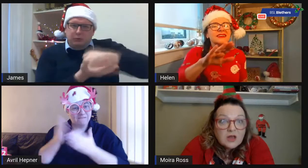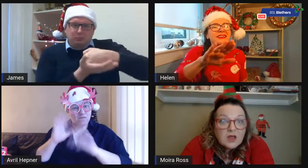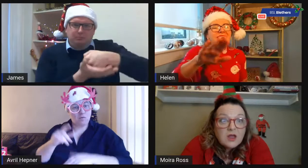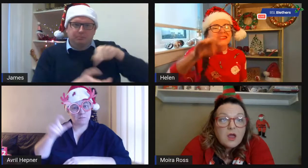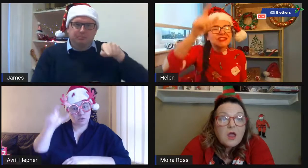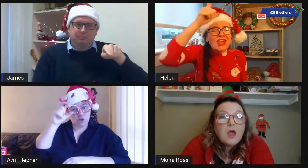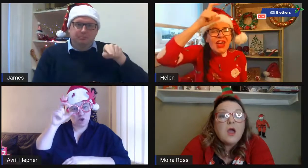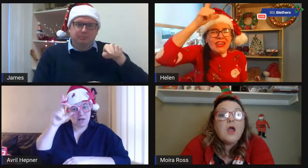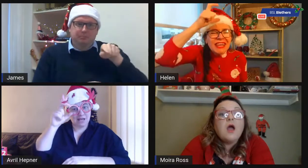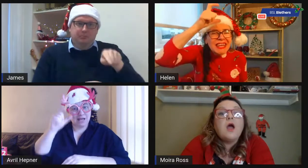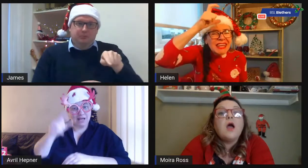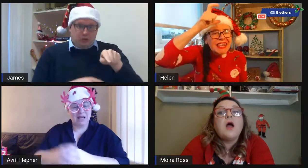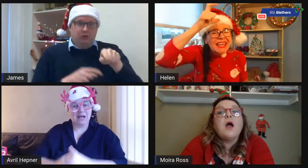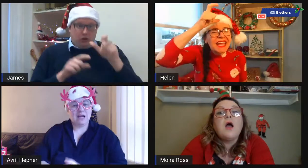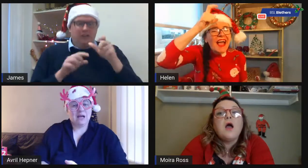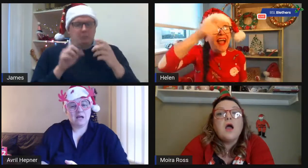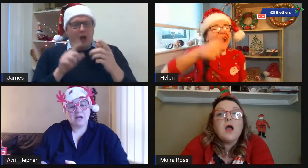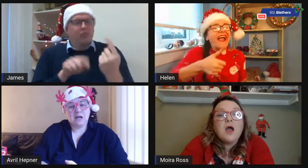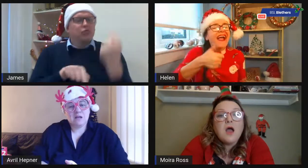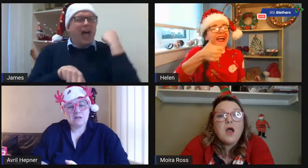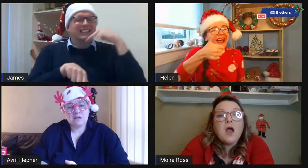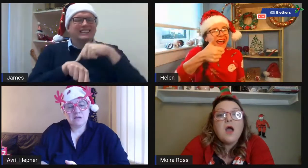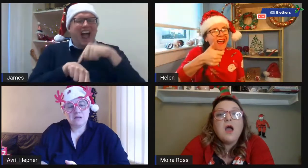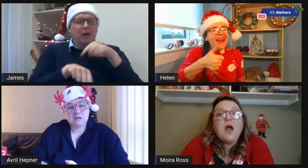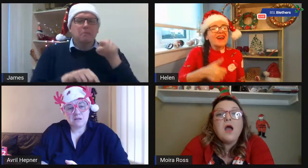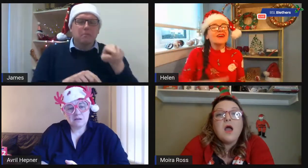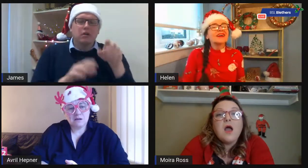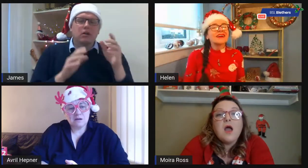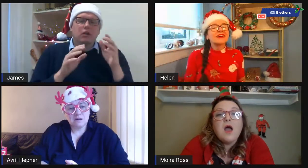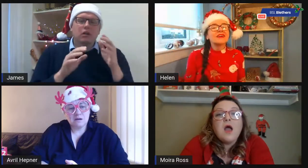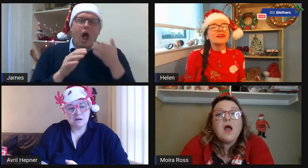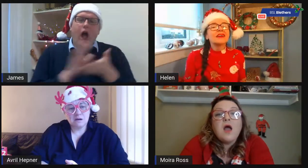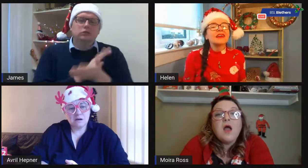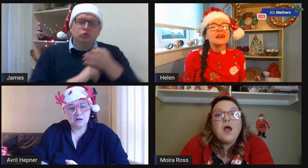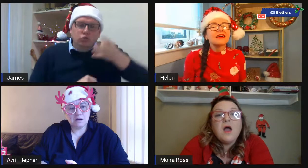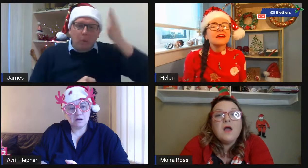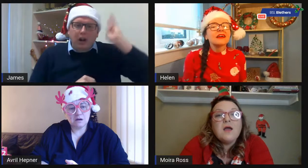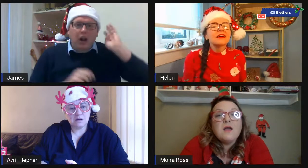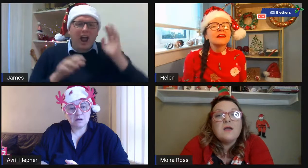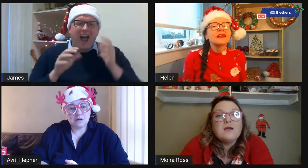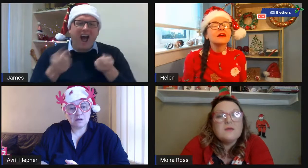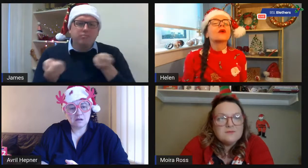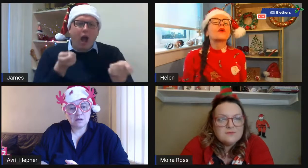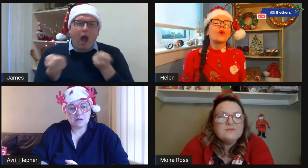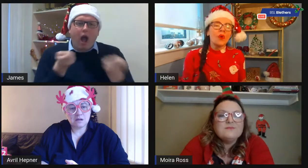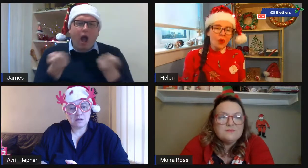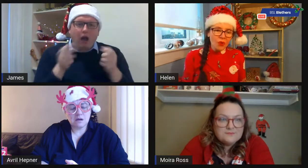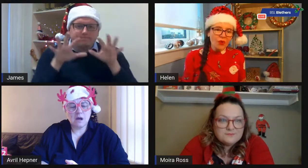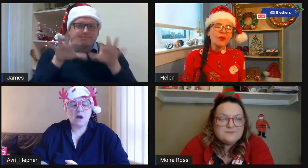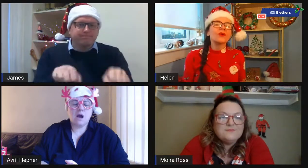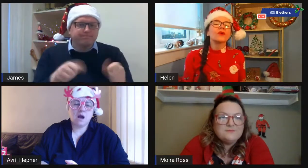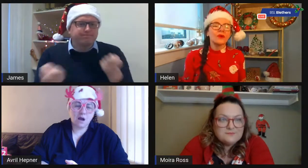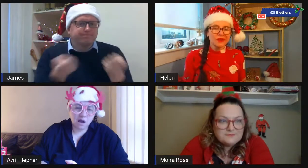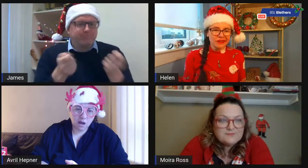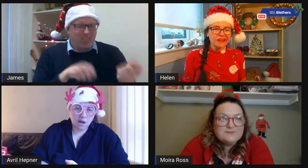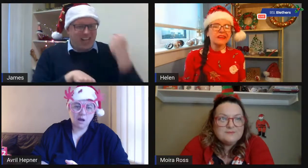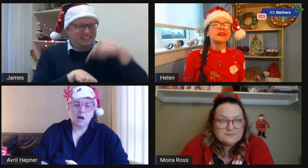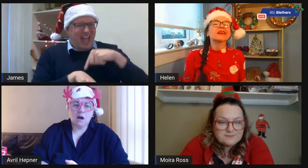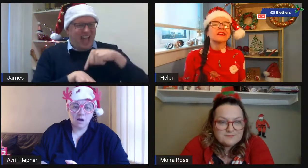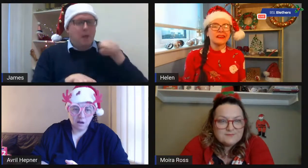southeast of Turkey. So he was originally from Turkey? Yeah, well, at that time, Turkey was under